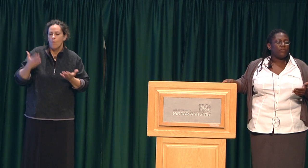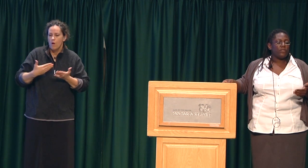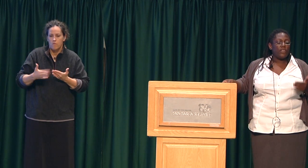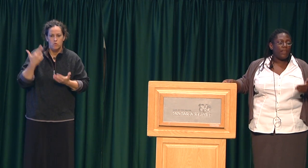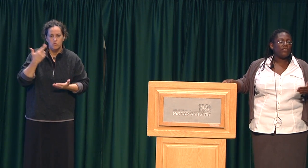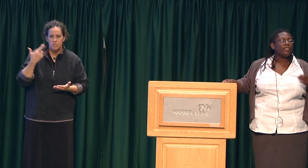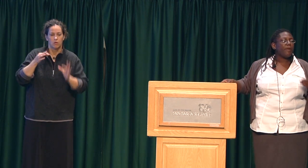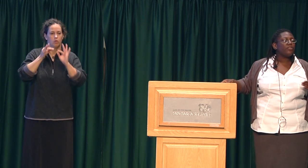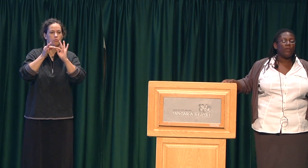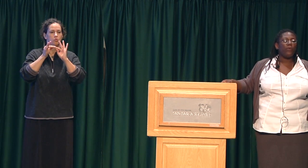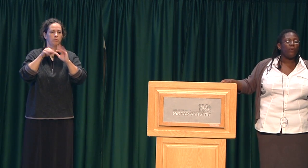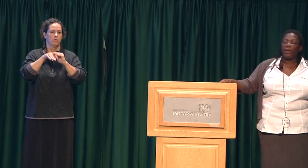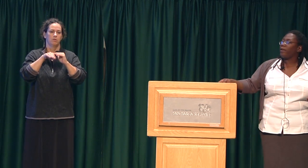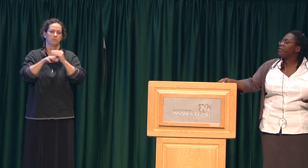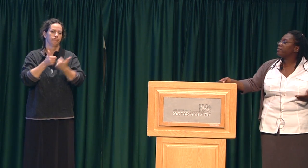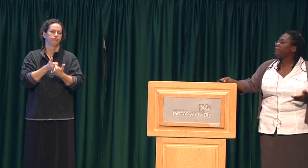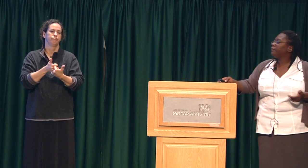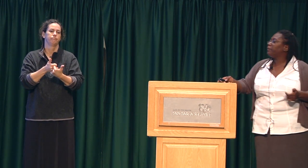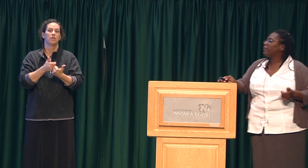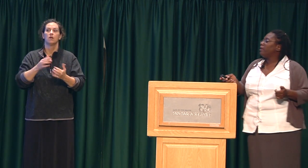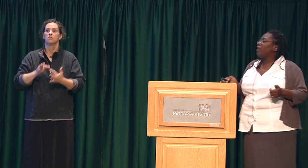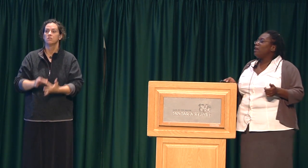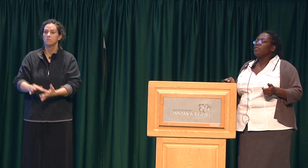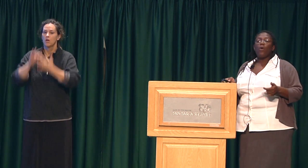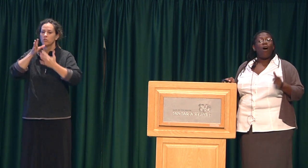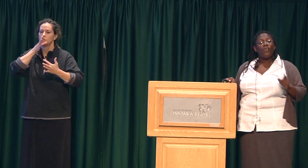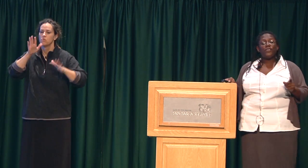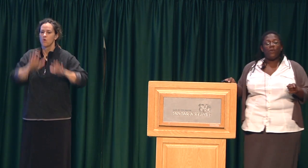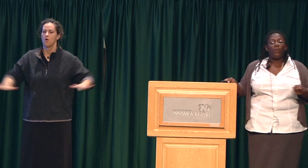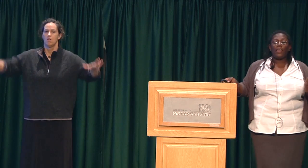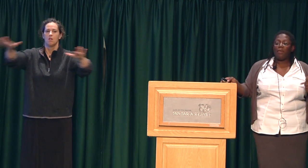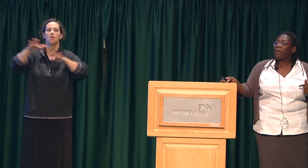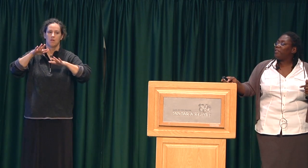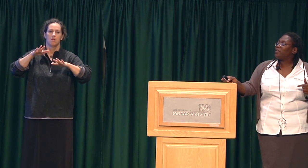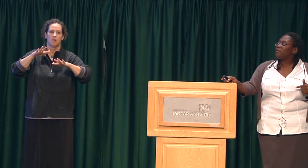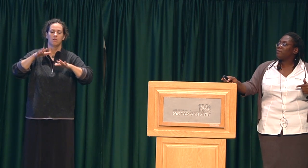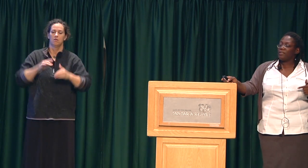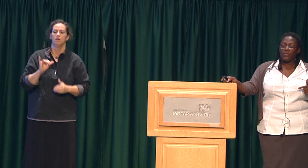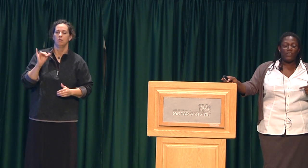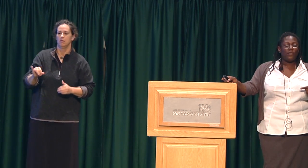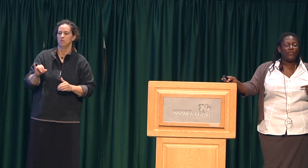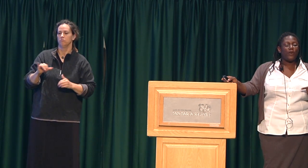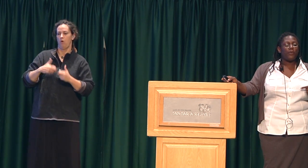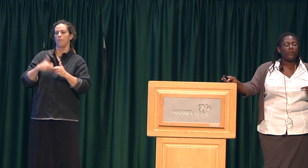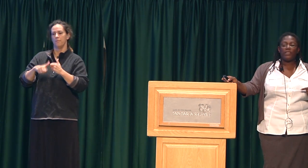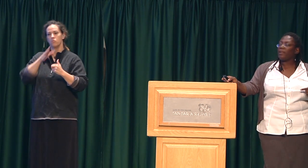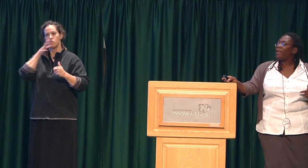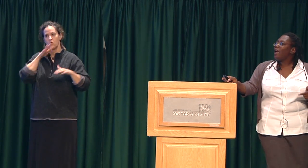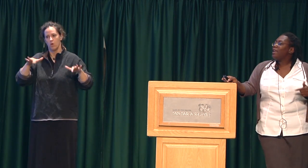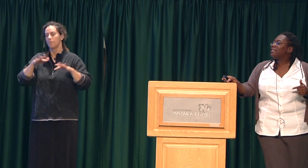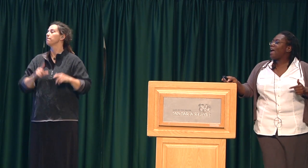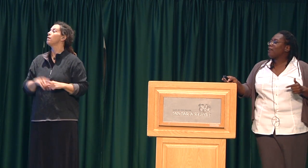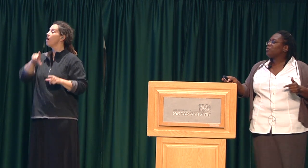be a challenge, and especially in rural areas. So also what came up in this situation of interpreter